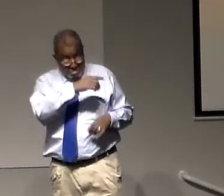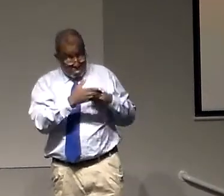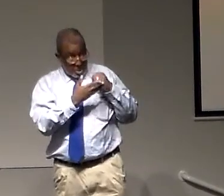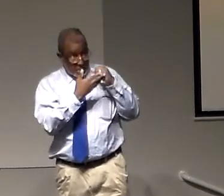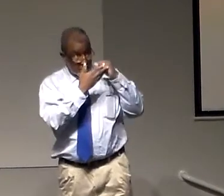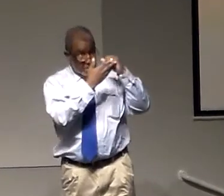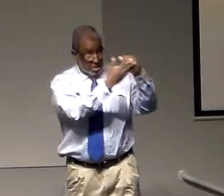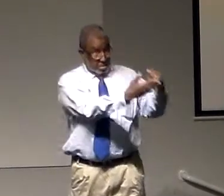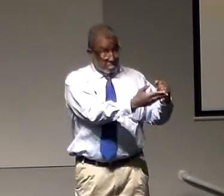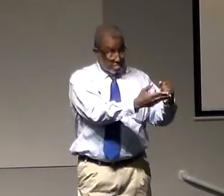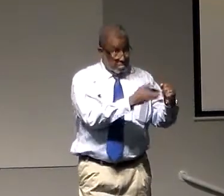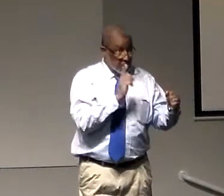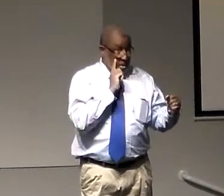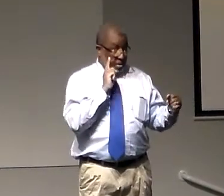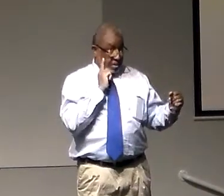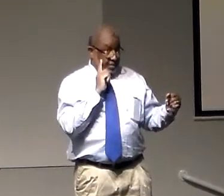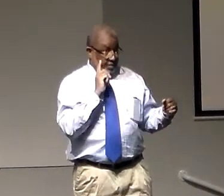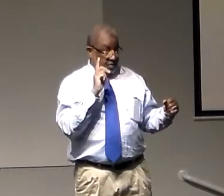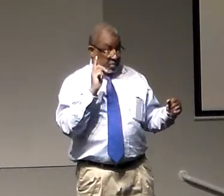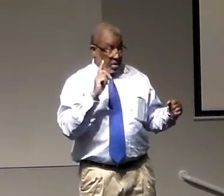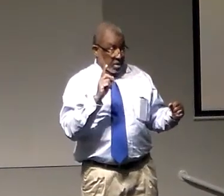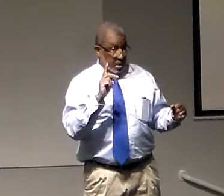What have you done